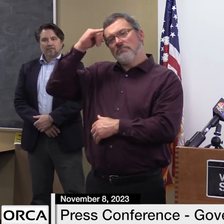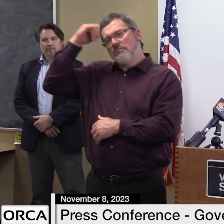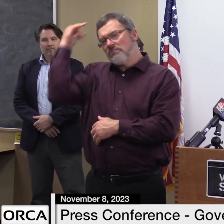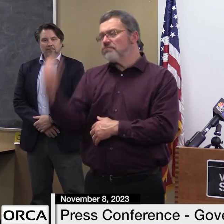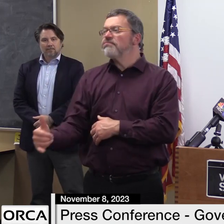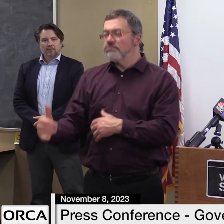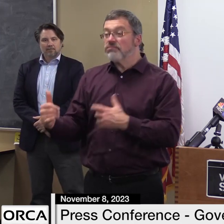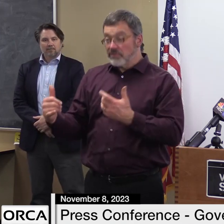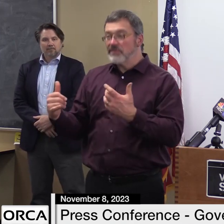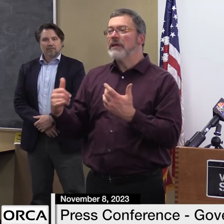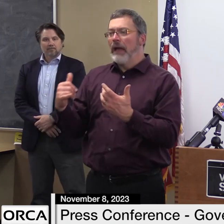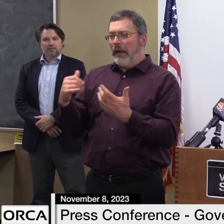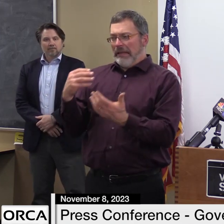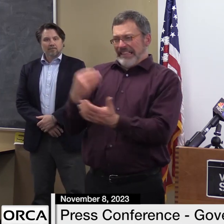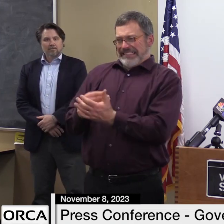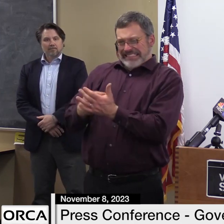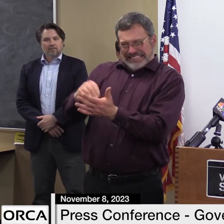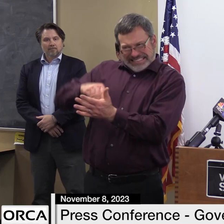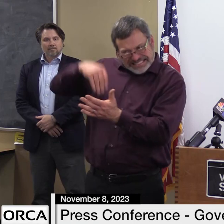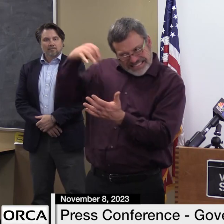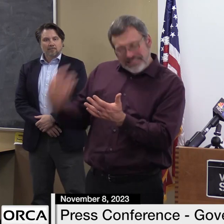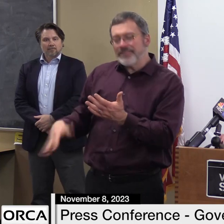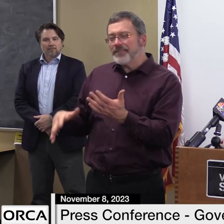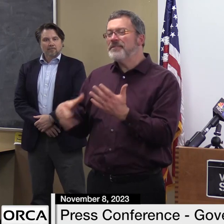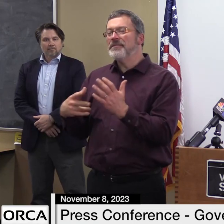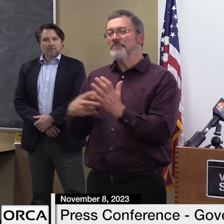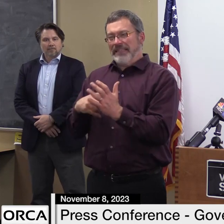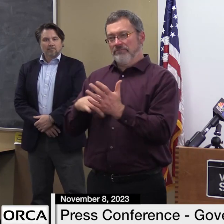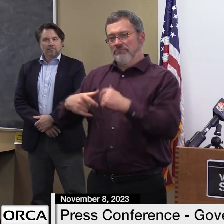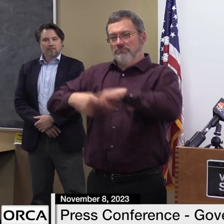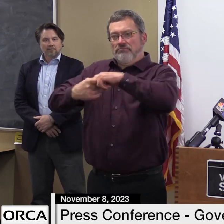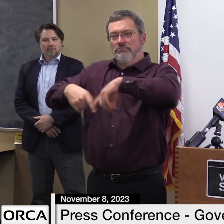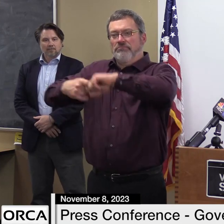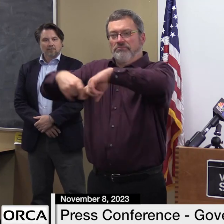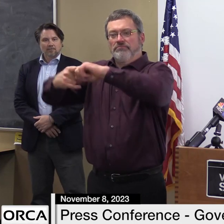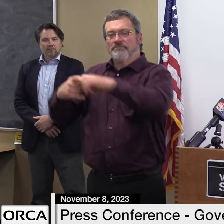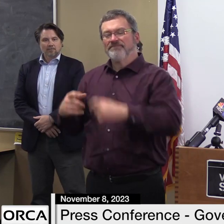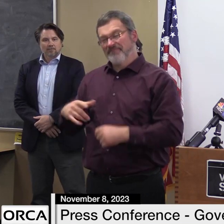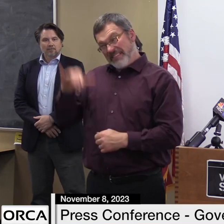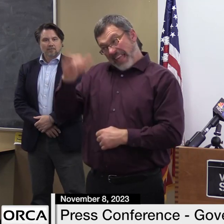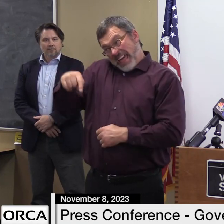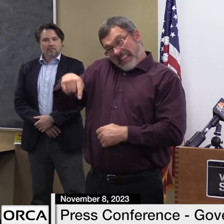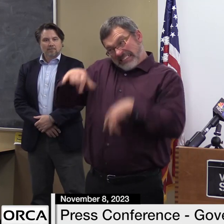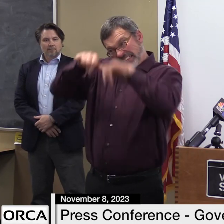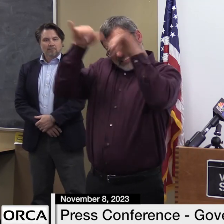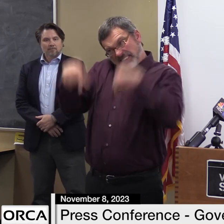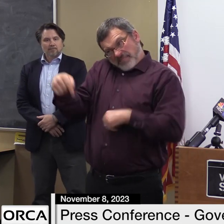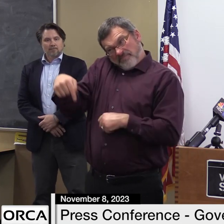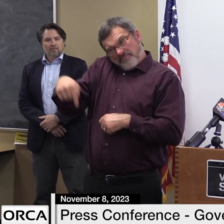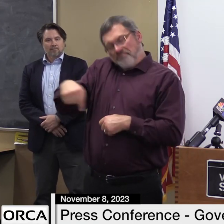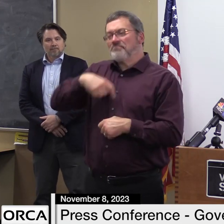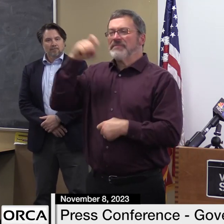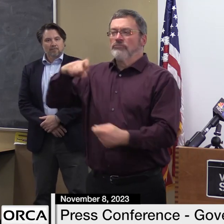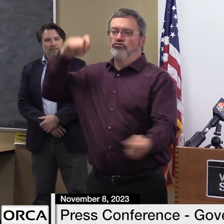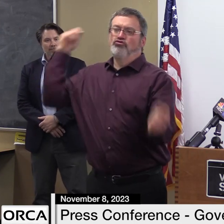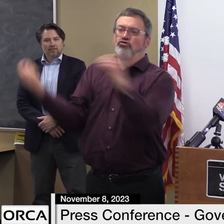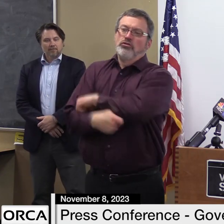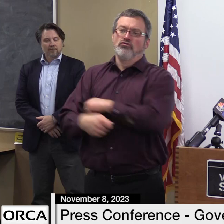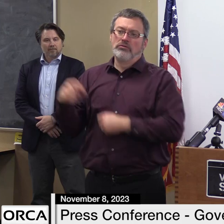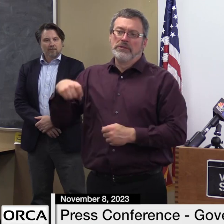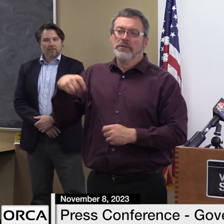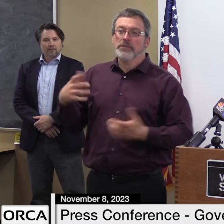and renters, so we need to make dramatic changes. We made some progress last year with the Home